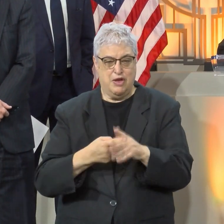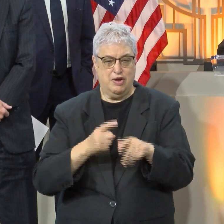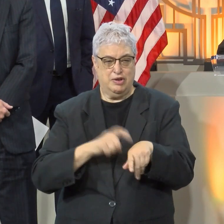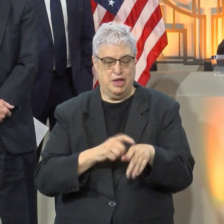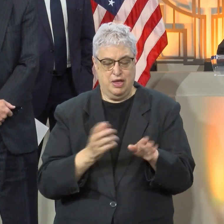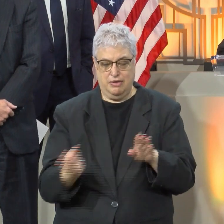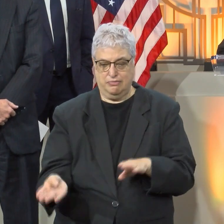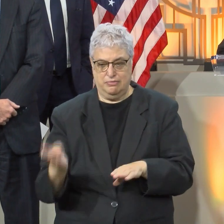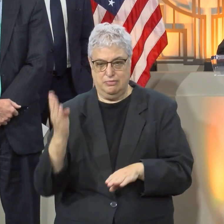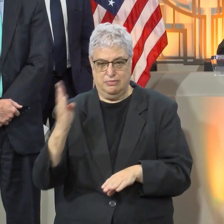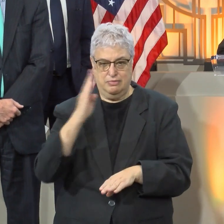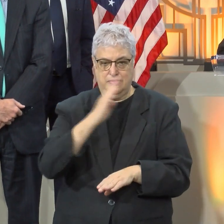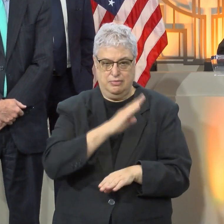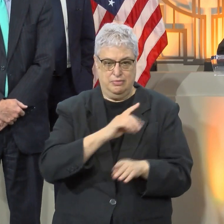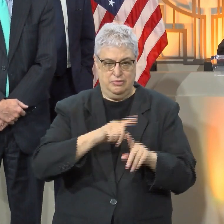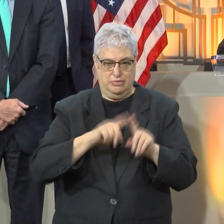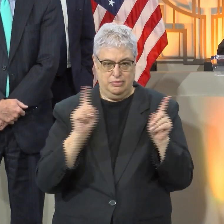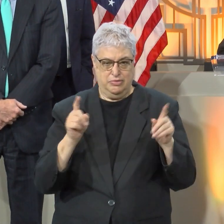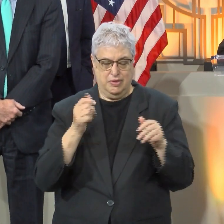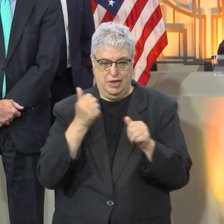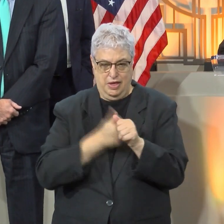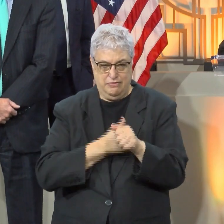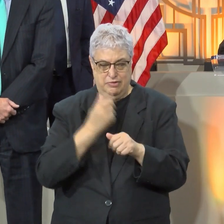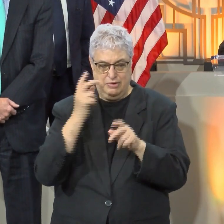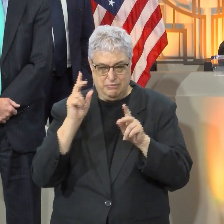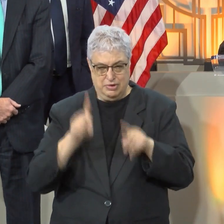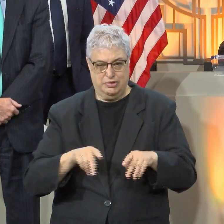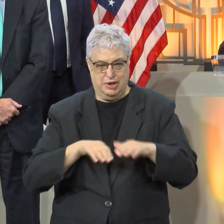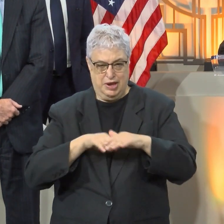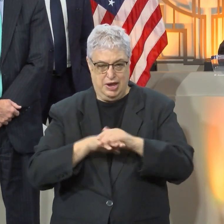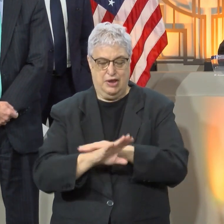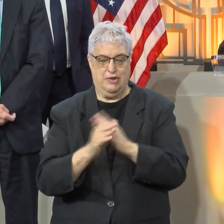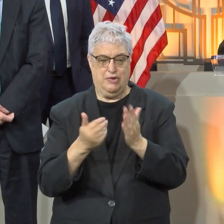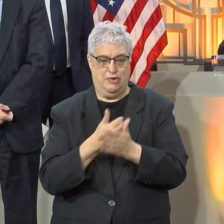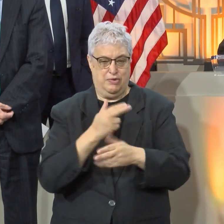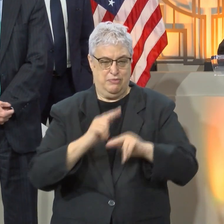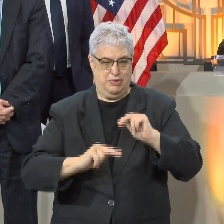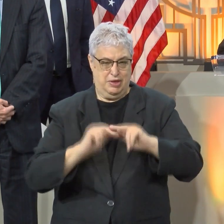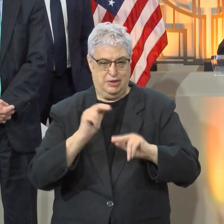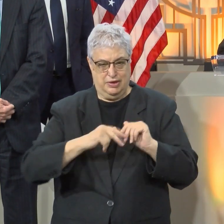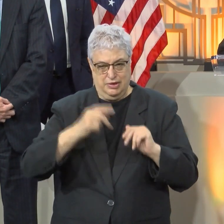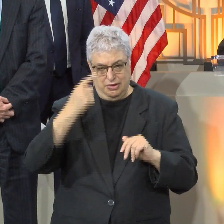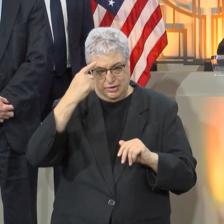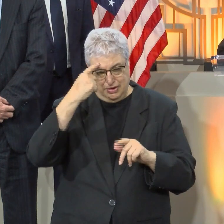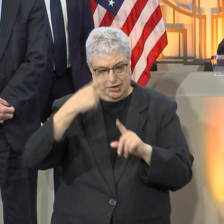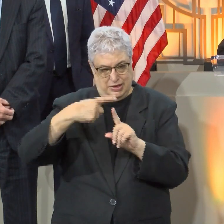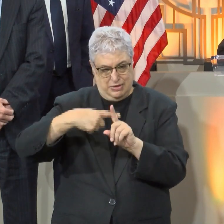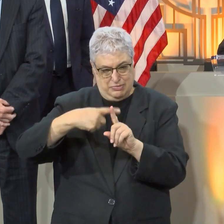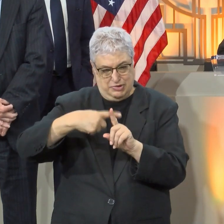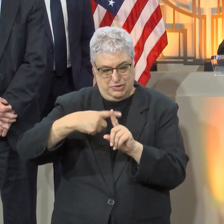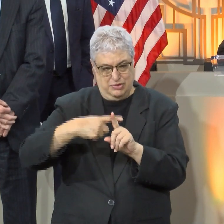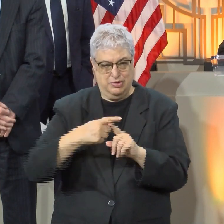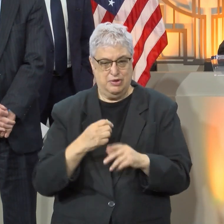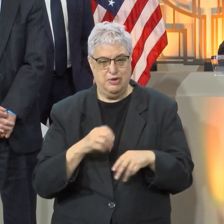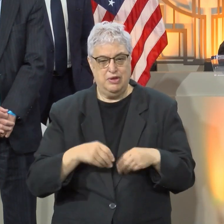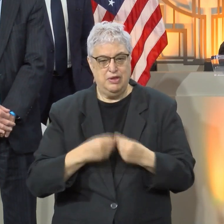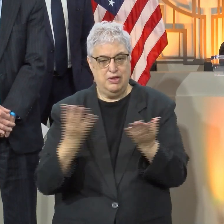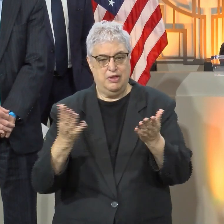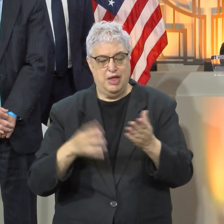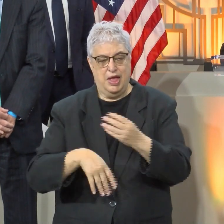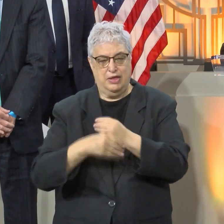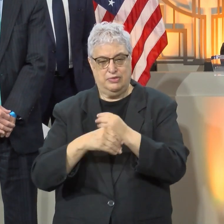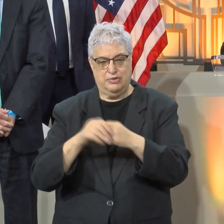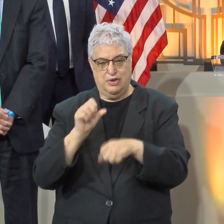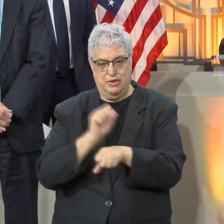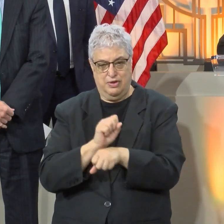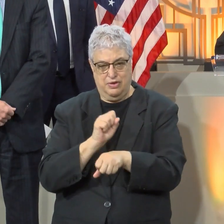take temperatures of every person entering one of our facilities. We require that everyone wears a mask. We send extra vehicles to job sites